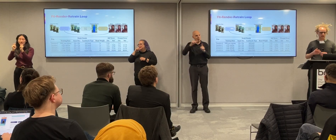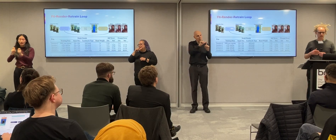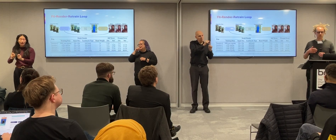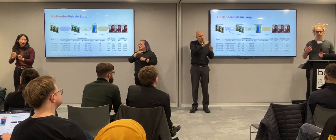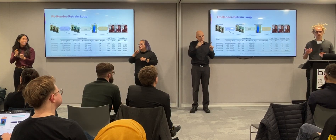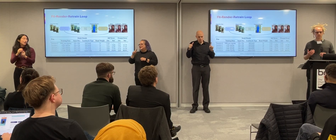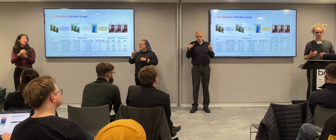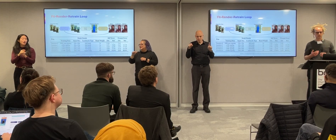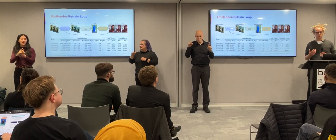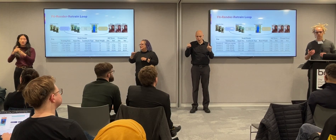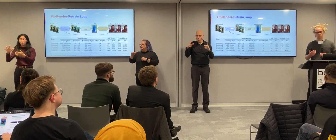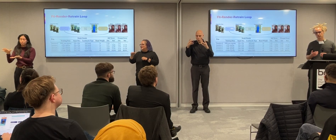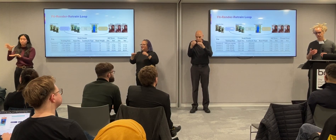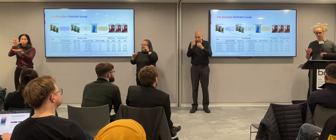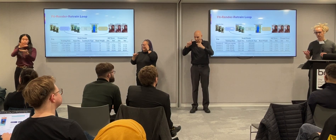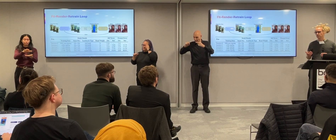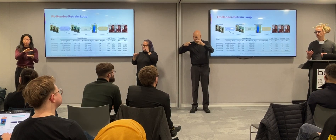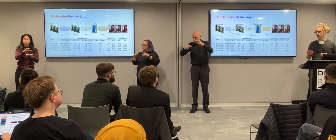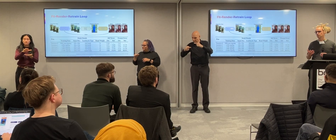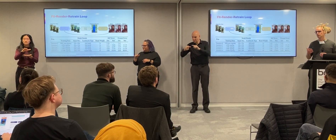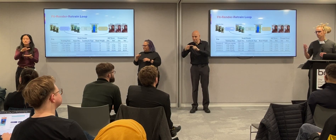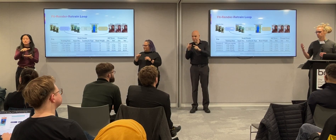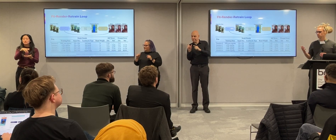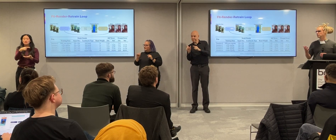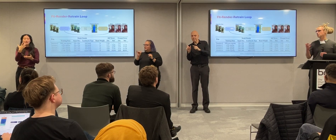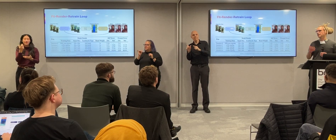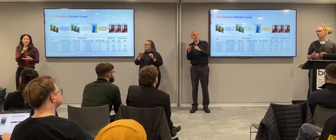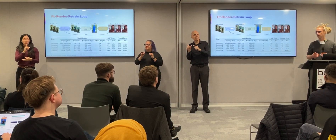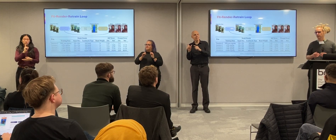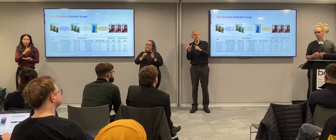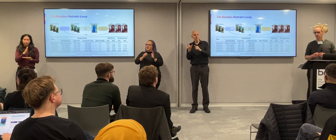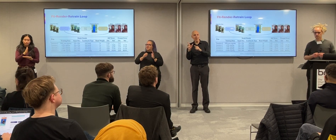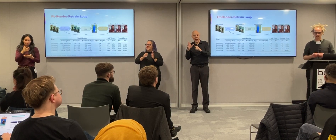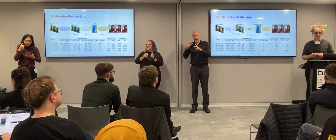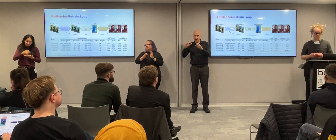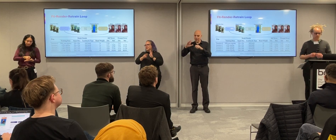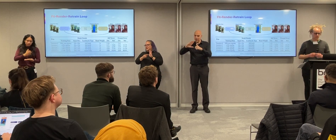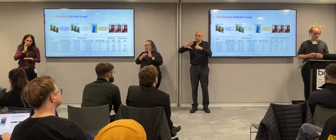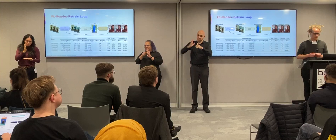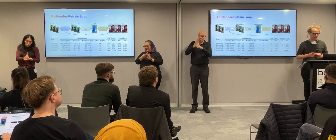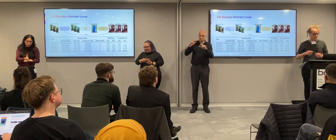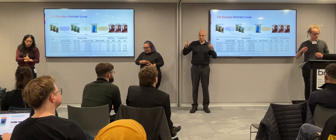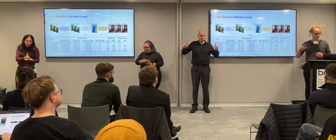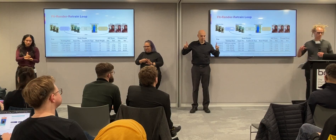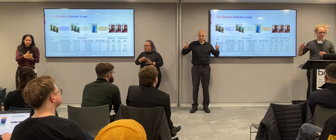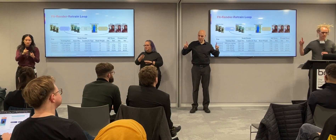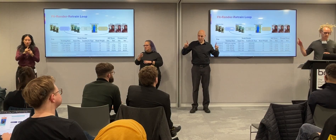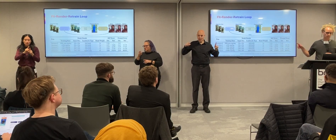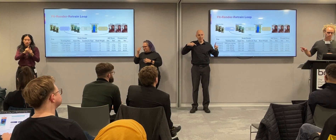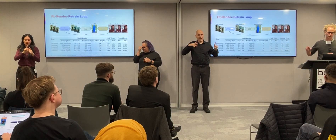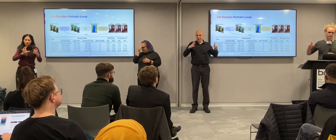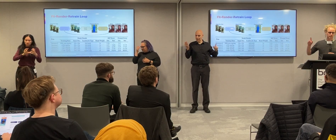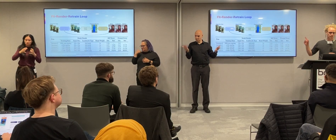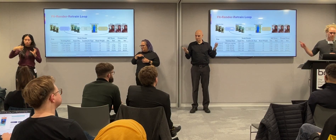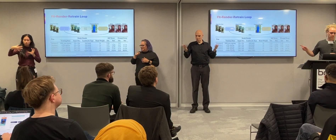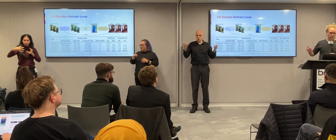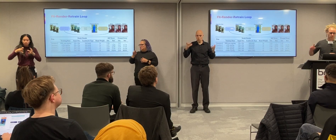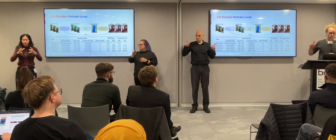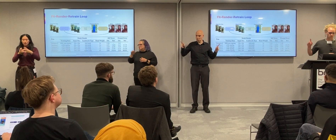the annotations and the ground truth that we need to retrain our landmark trackers. And with this kind of